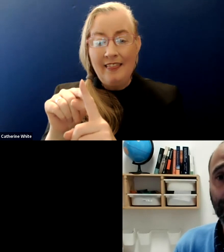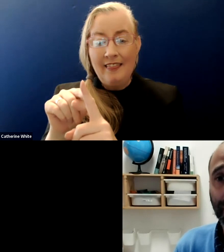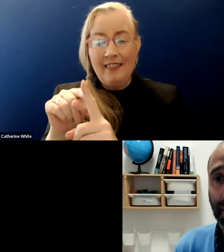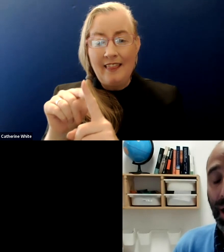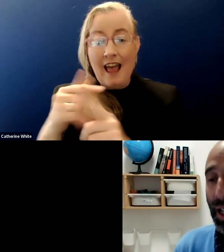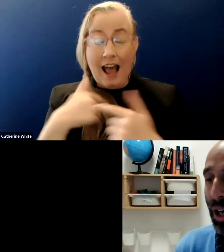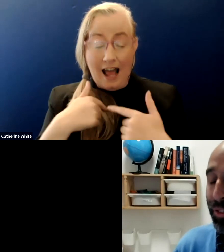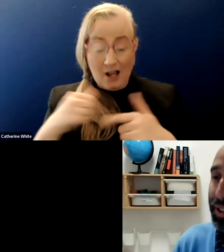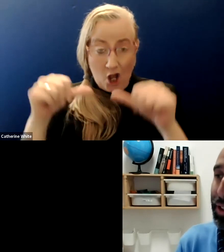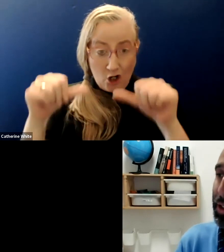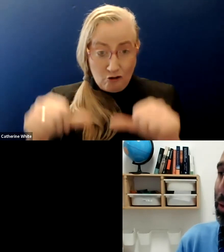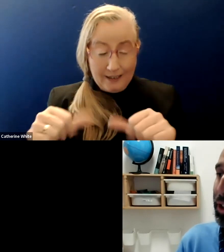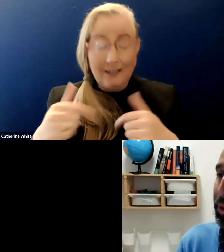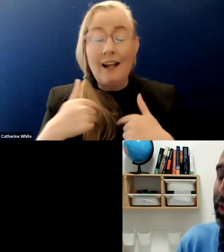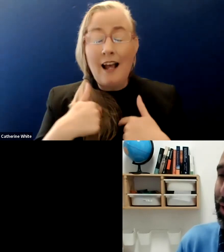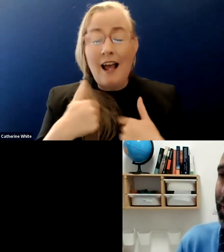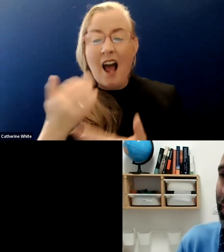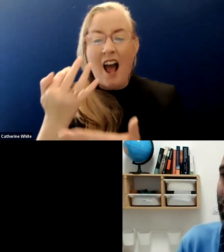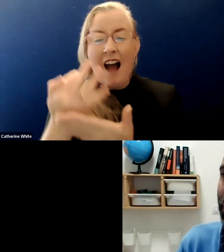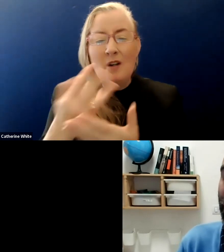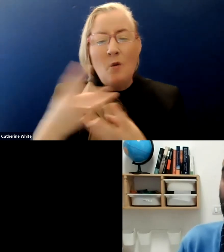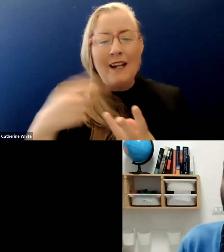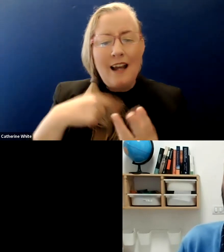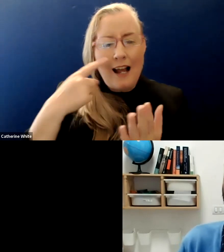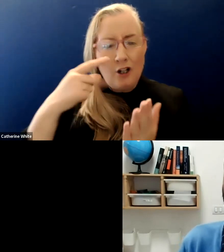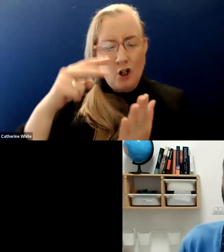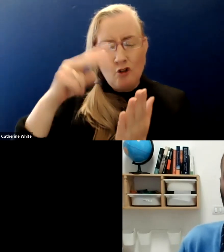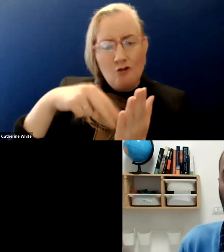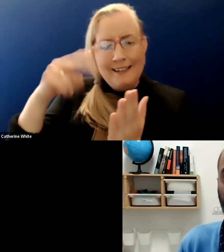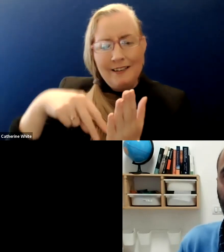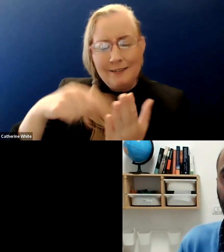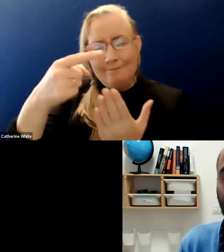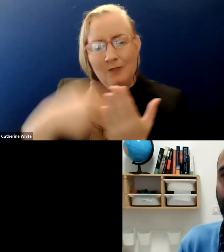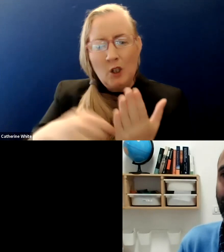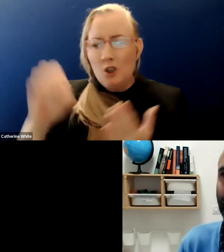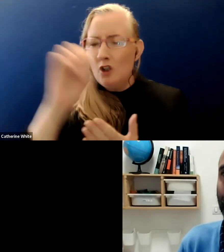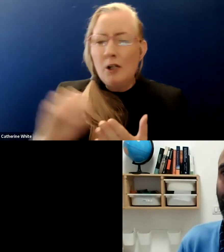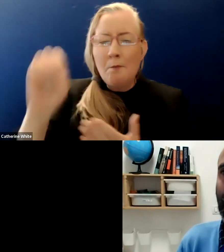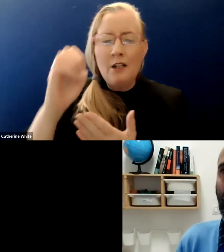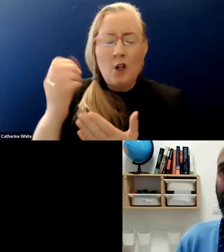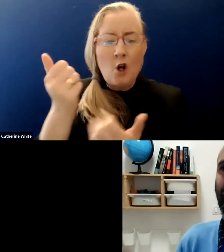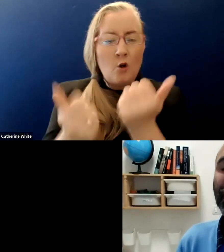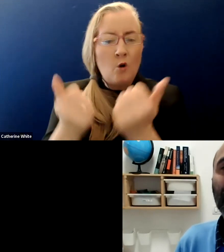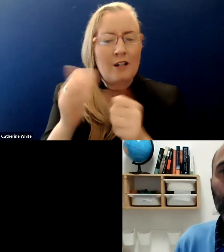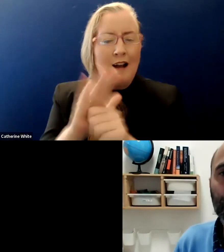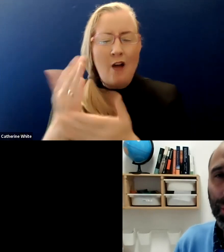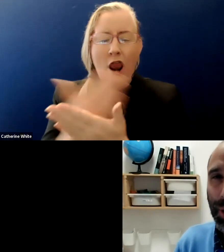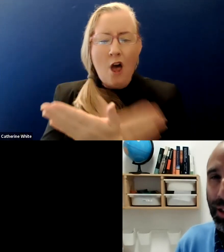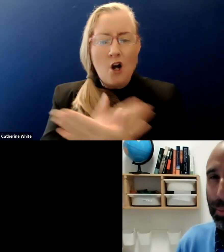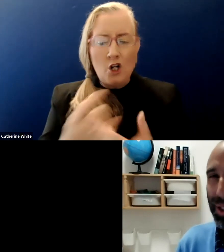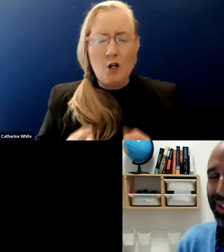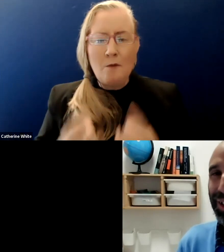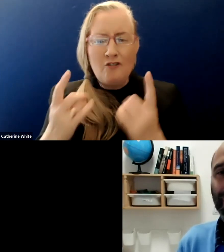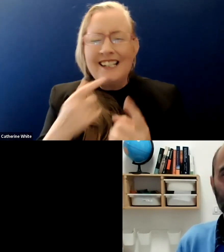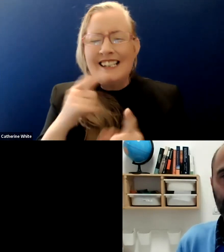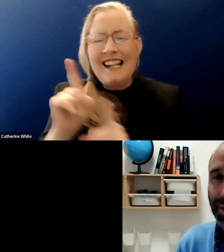completely agree. I often, when I read these the rulings by the European Court of Human Rights, I kind of get what they're